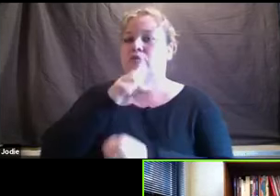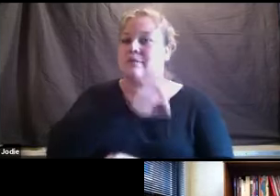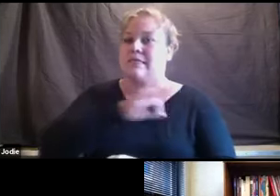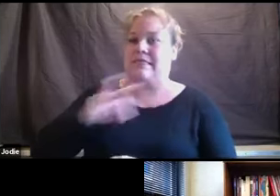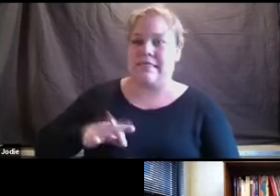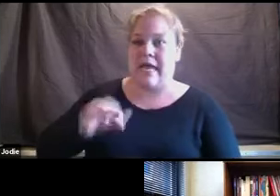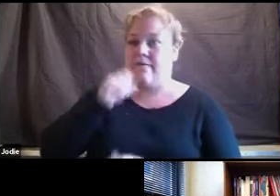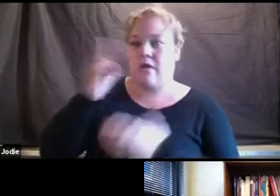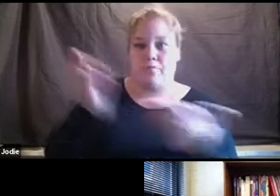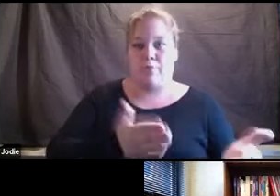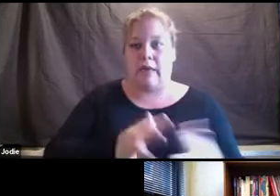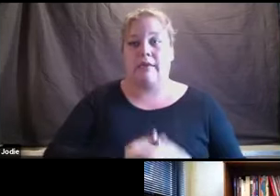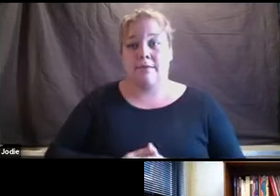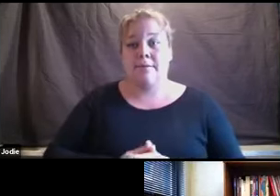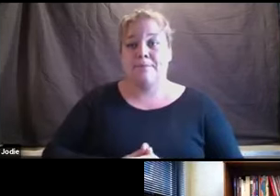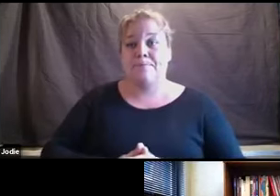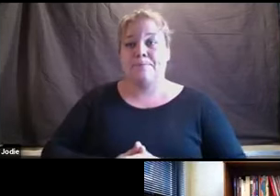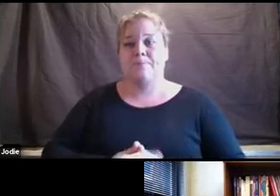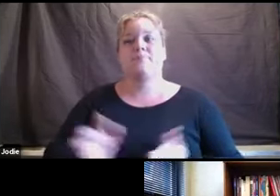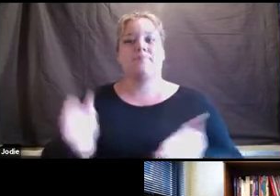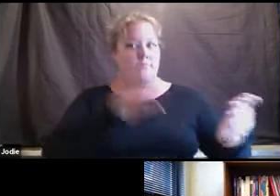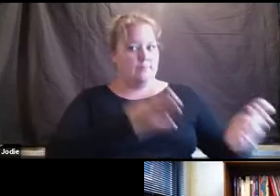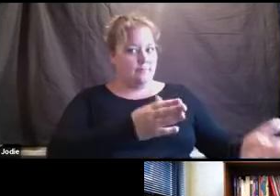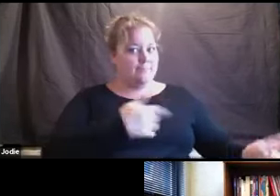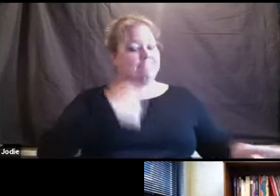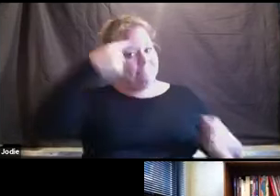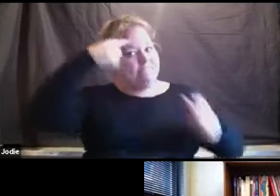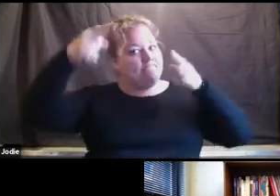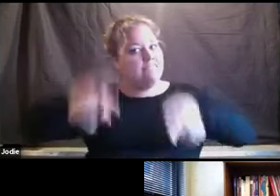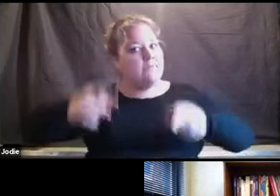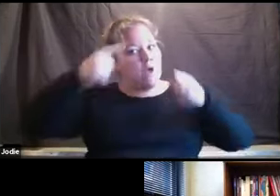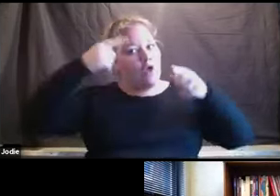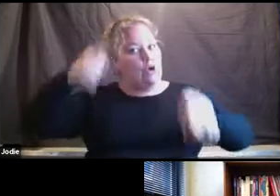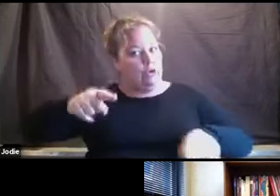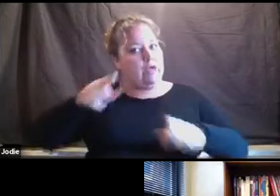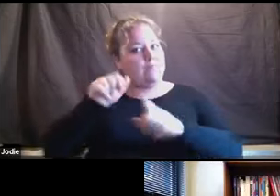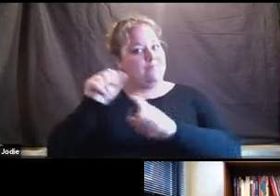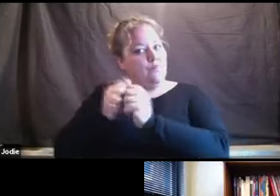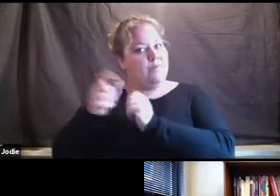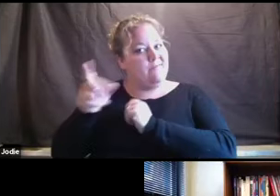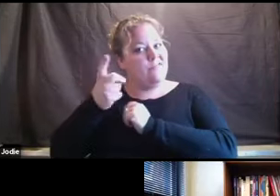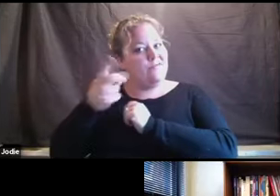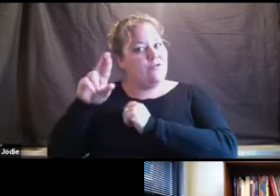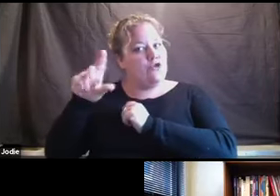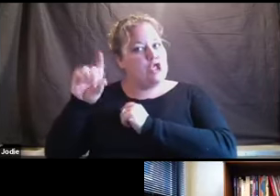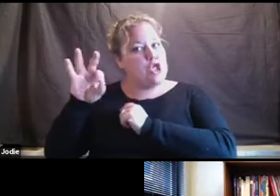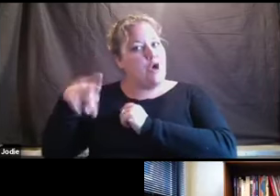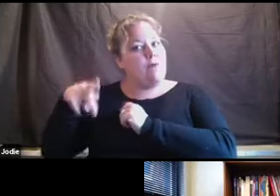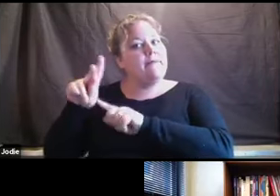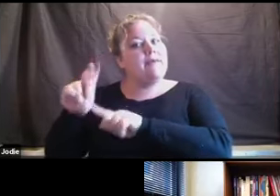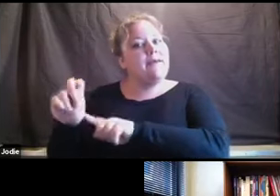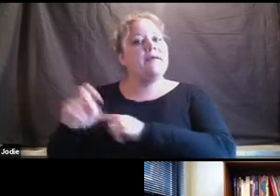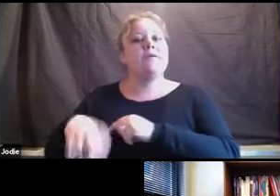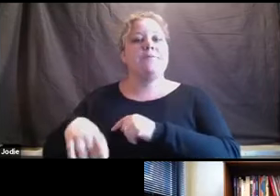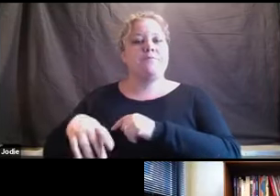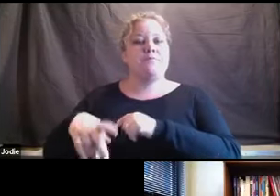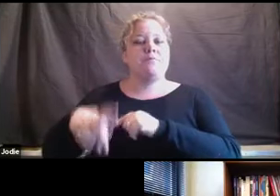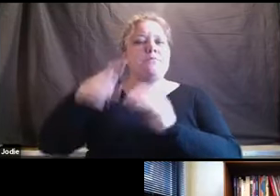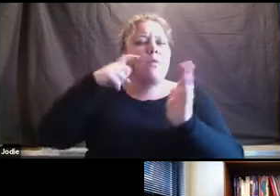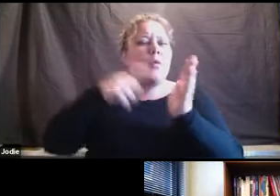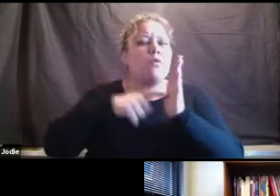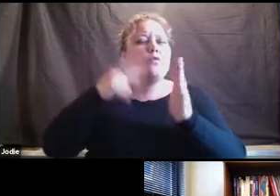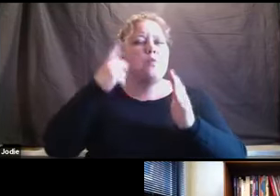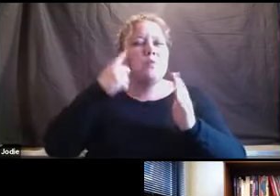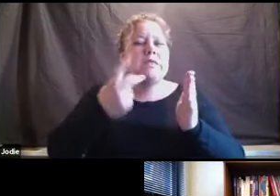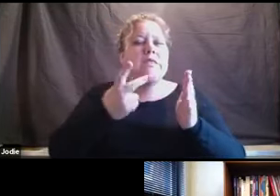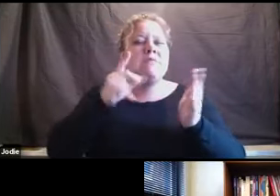And I agree with everything Dr. Loepfe just said, and just will add on to that. If you look at some of the published cases